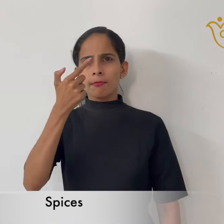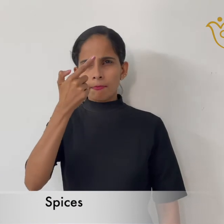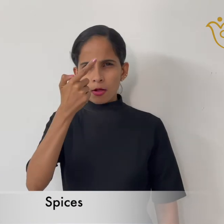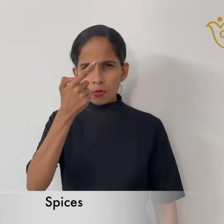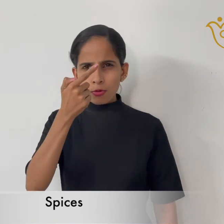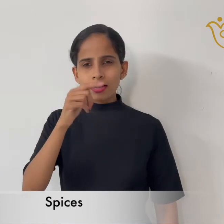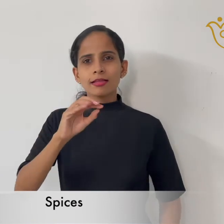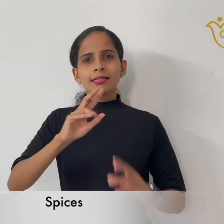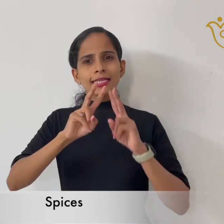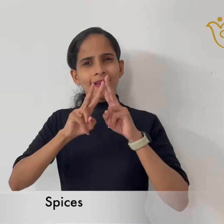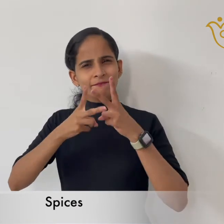spices,